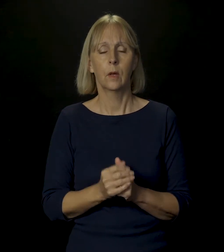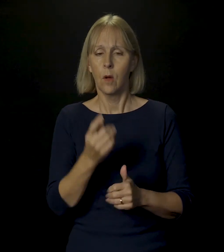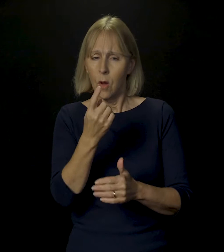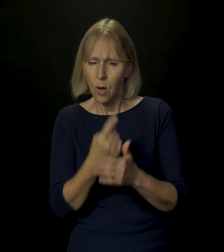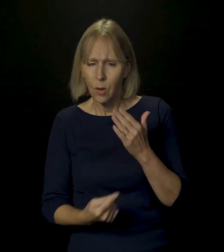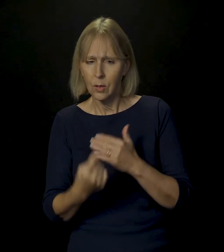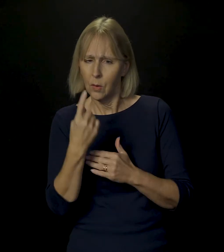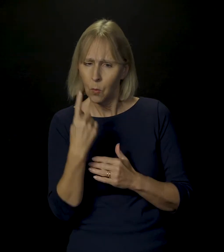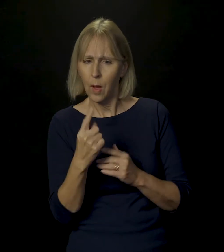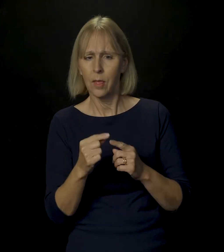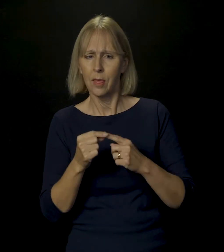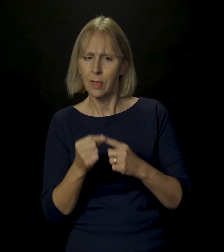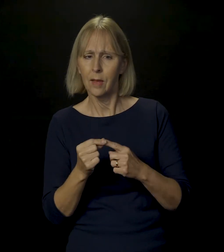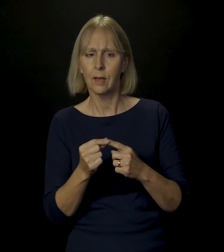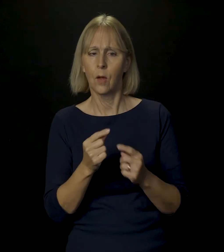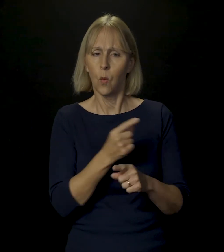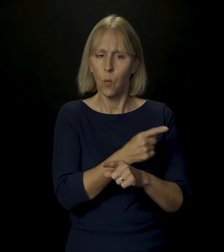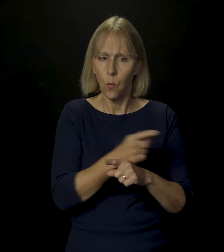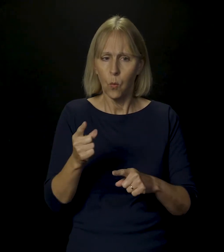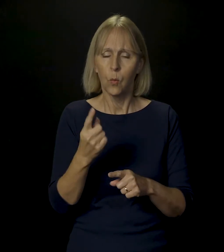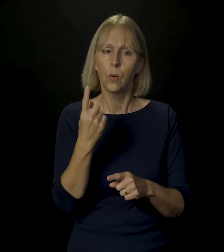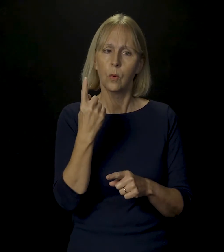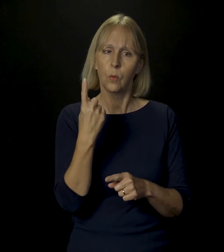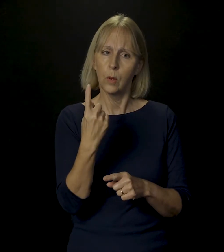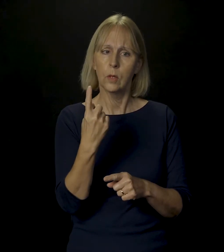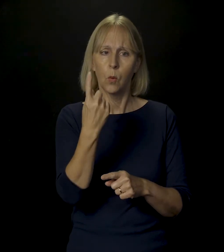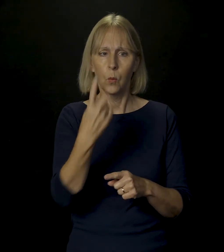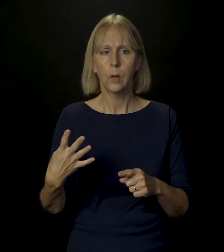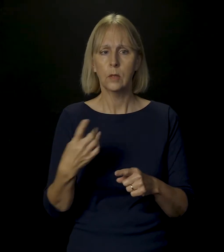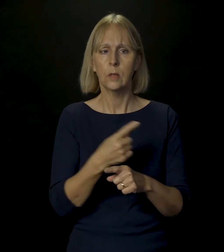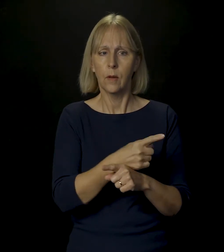social thing That Dori does Once a week Is come to One Care